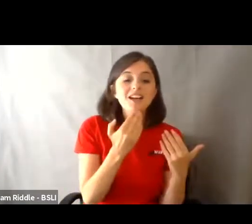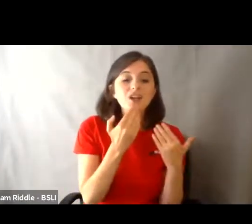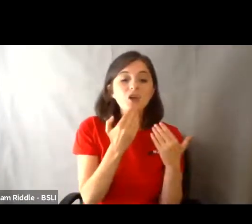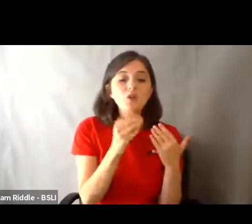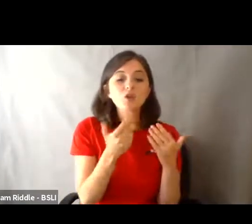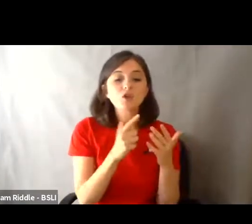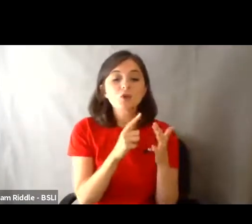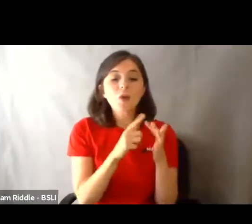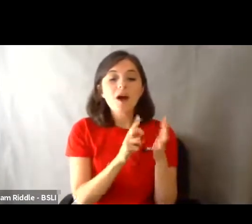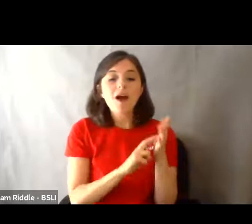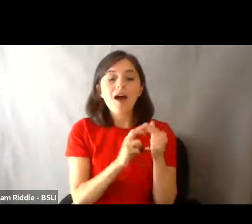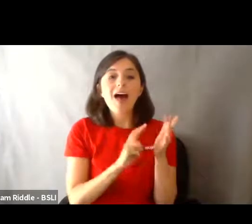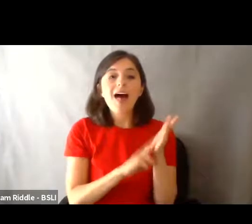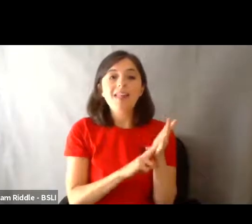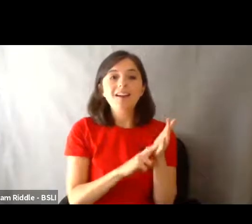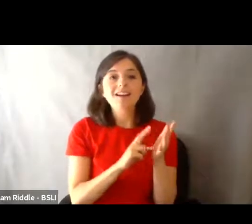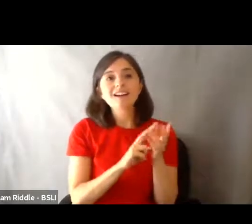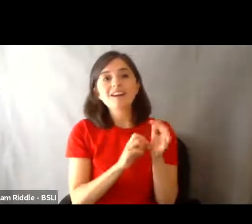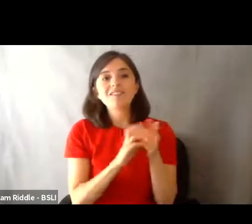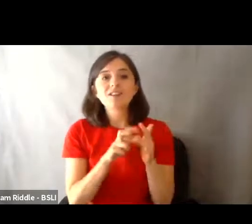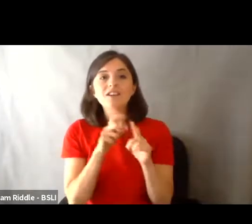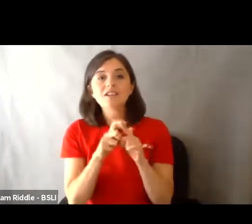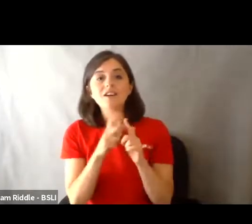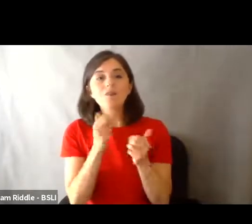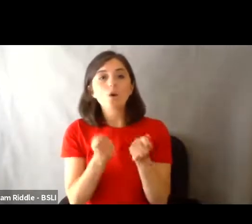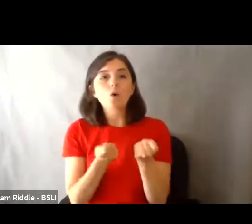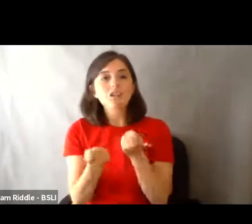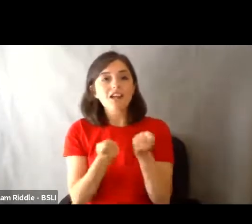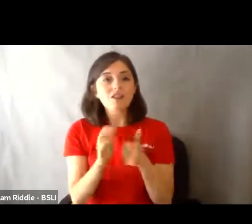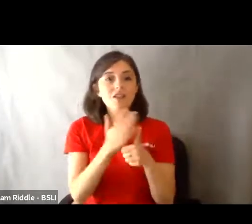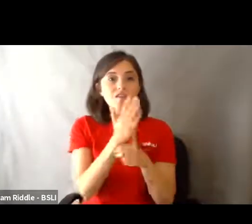support. And we hope to see you all on,